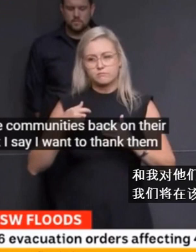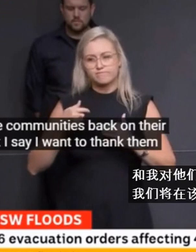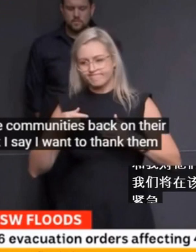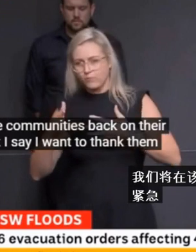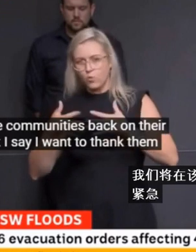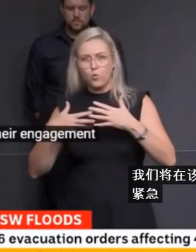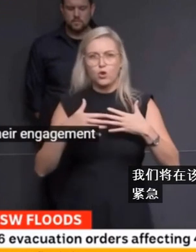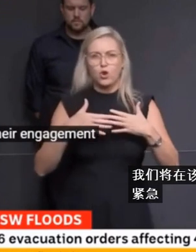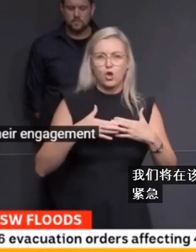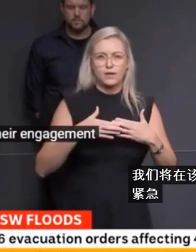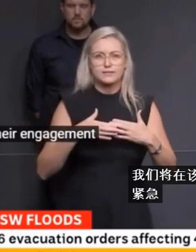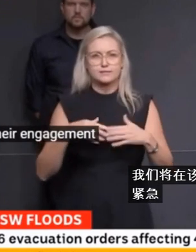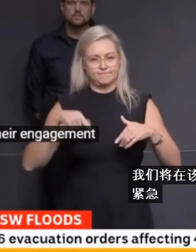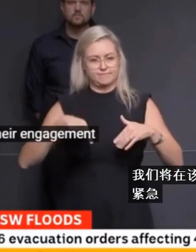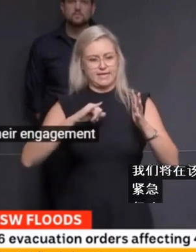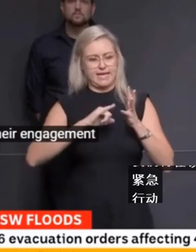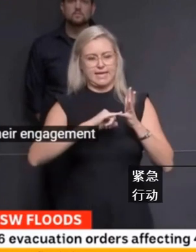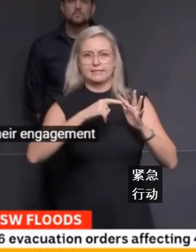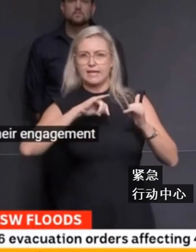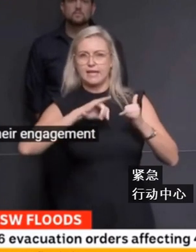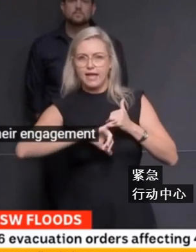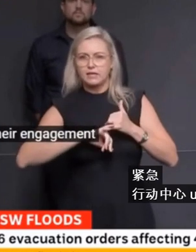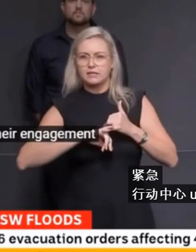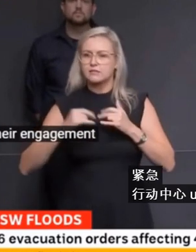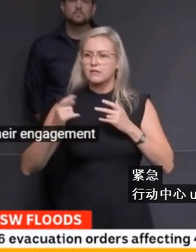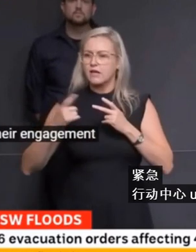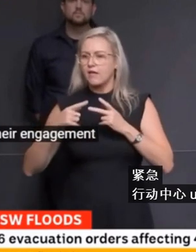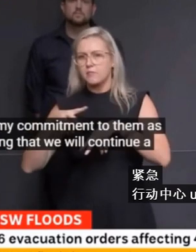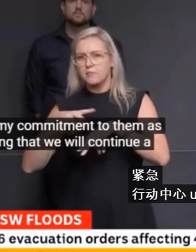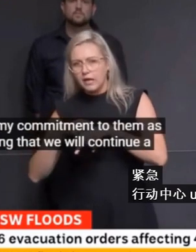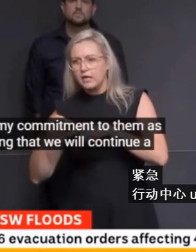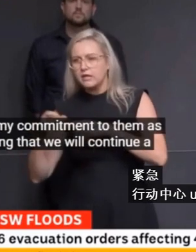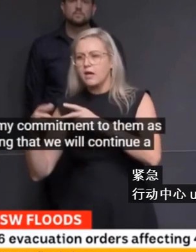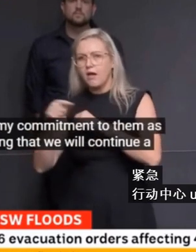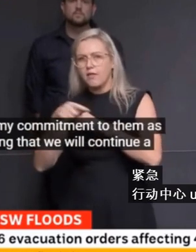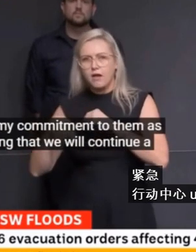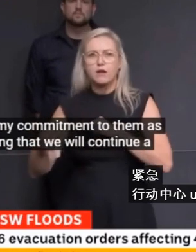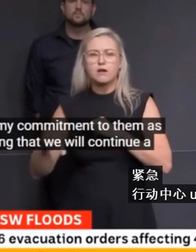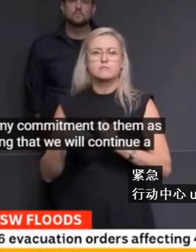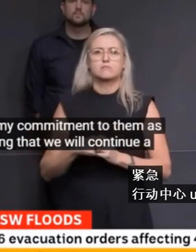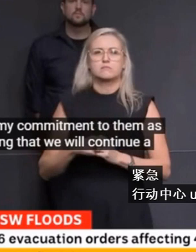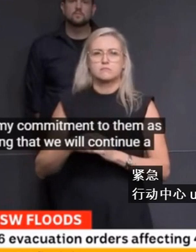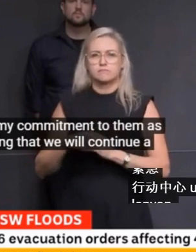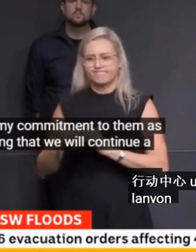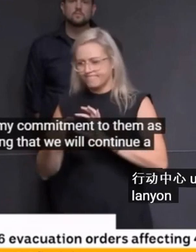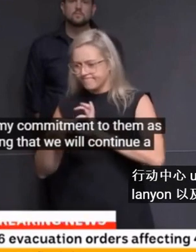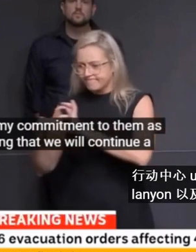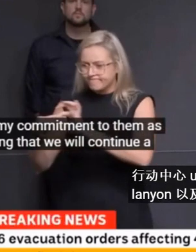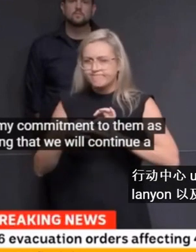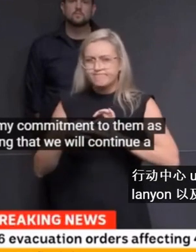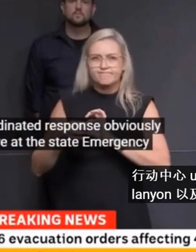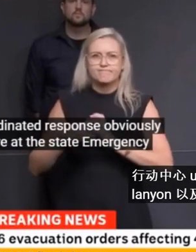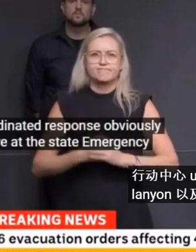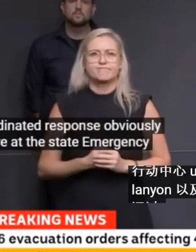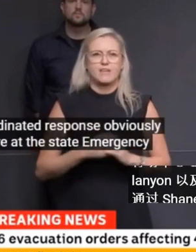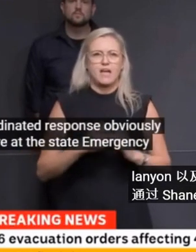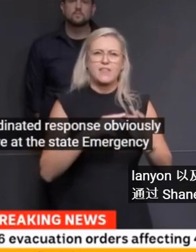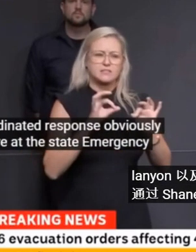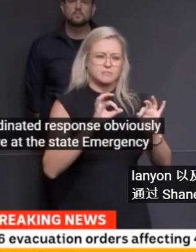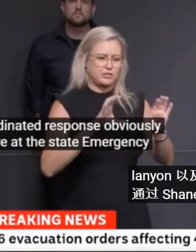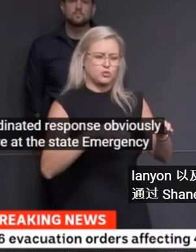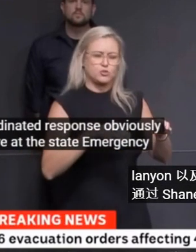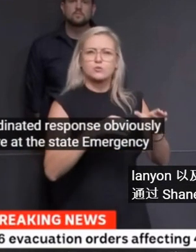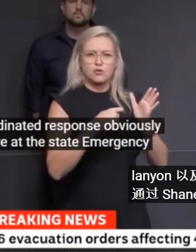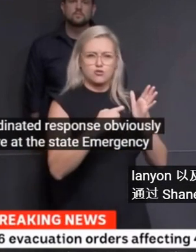response. Obviously, here at the State Emergency Operations Centre with Mal Lanyon and with Resilience New South Wales through